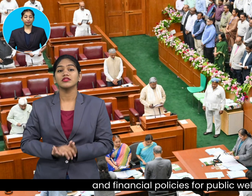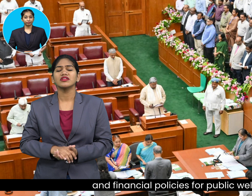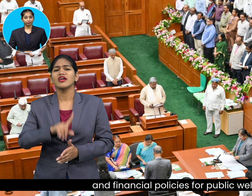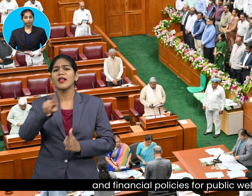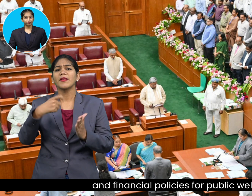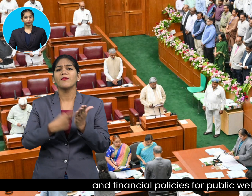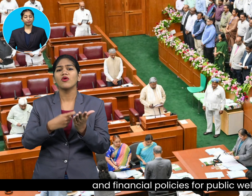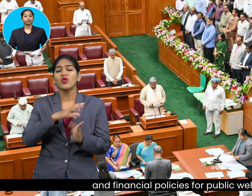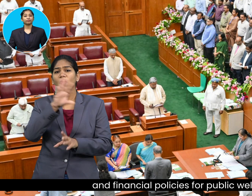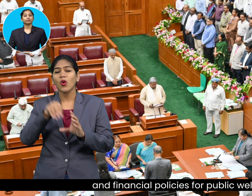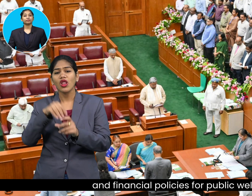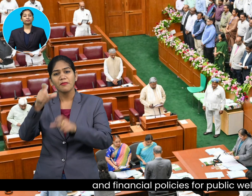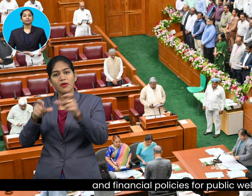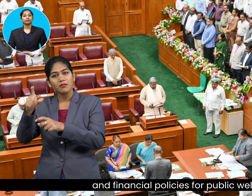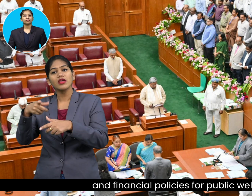welfare.